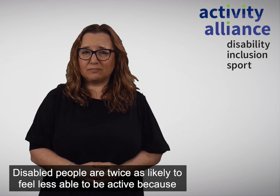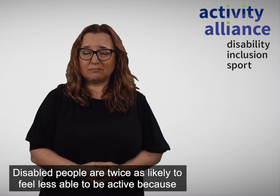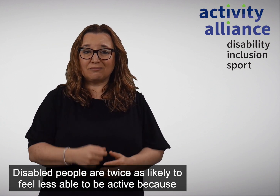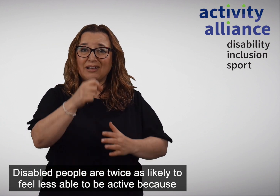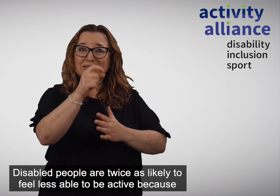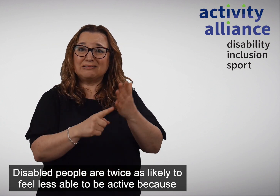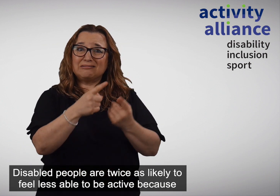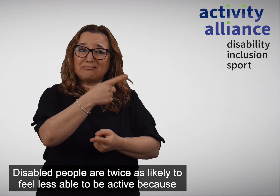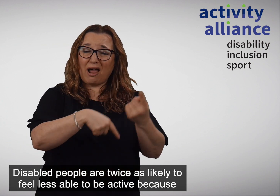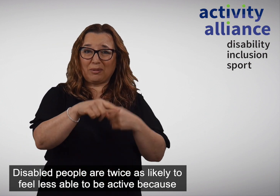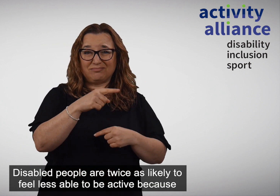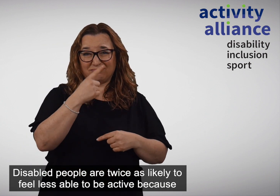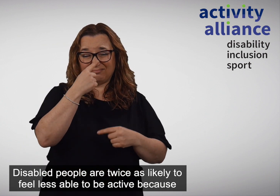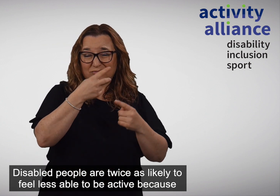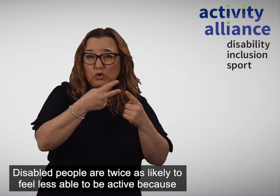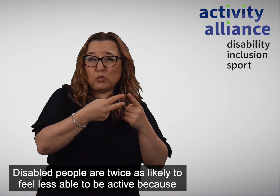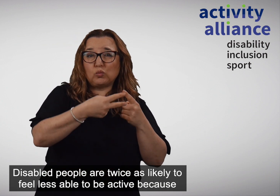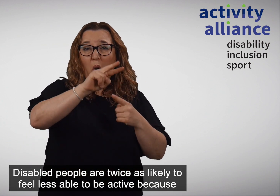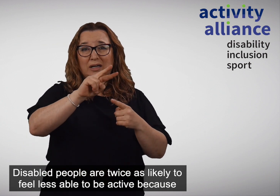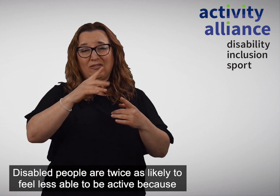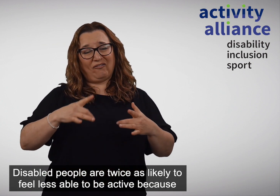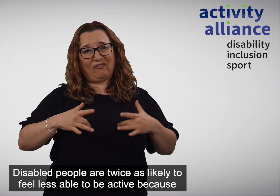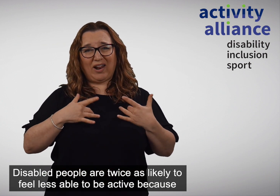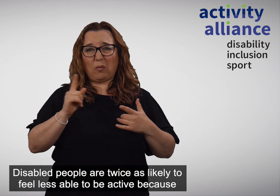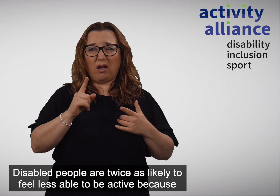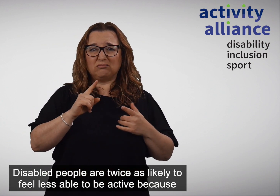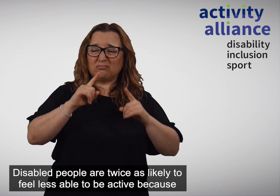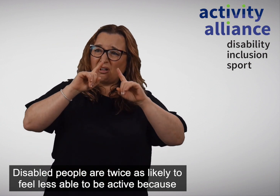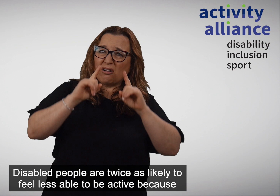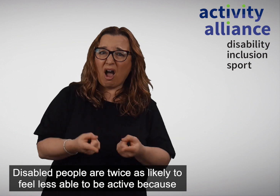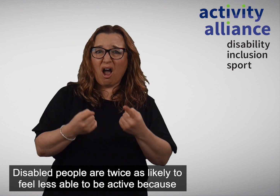Disabled people are twice as likely to feel less able to be active